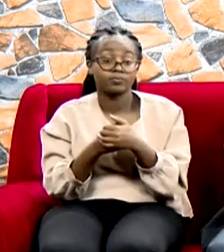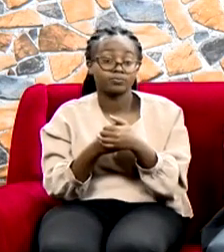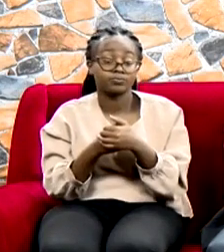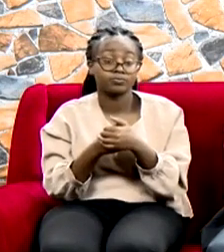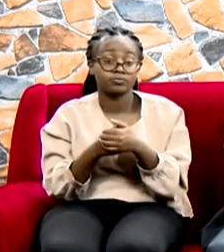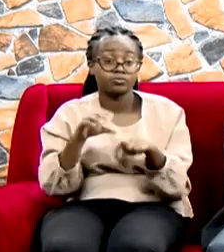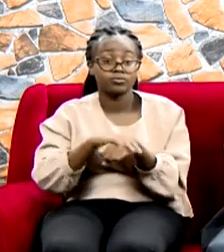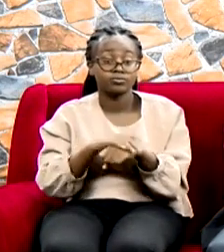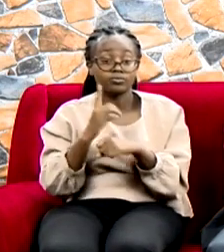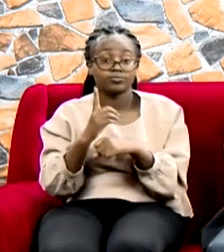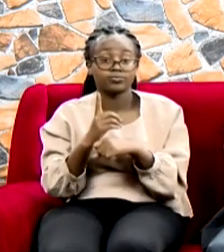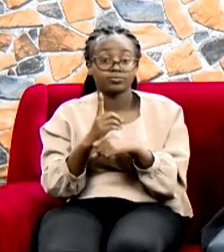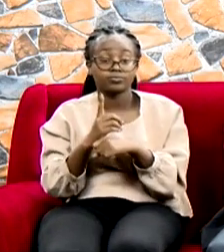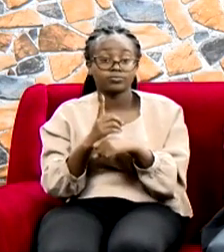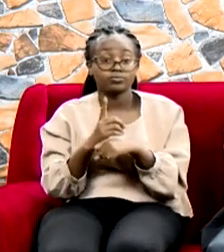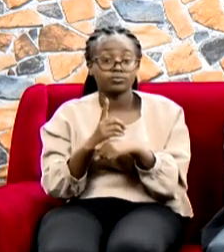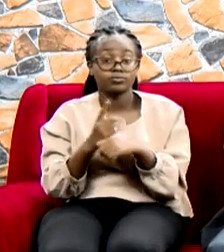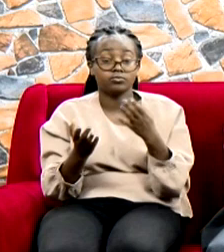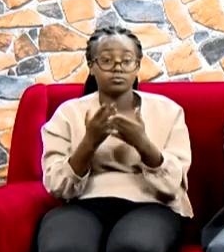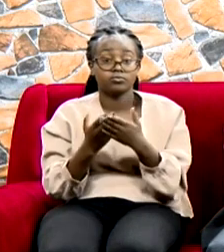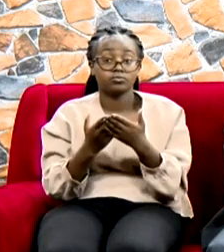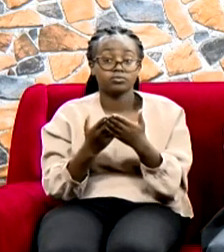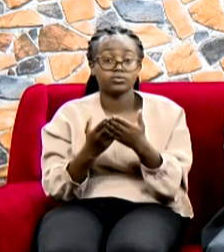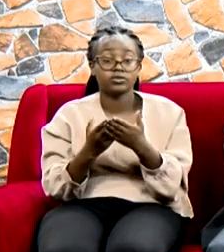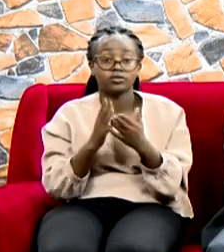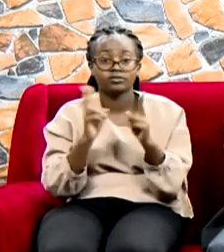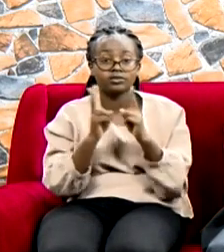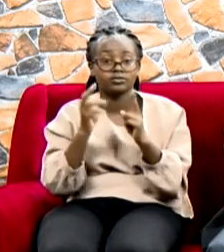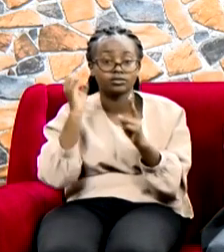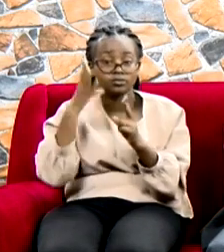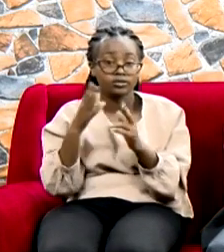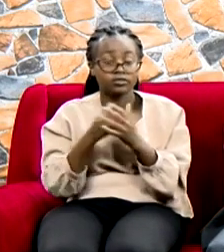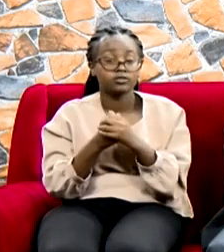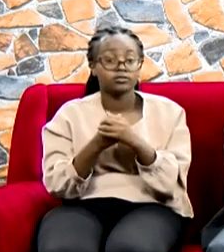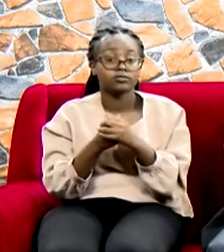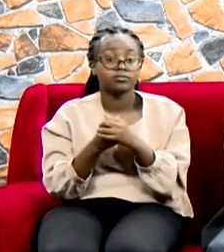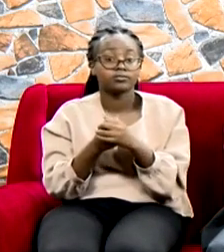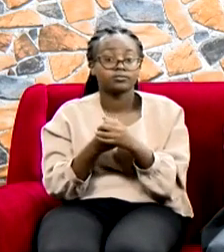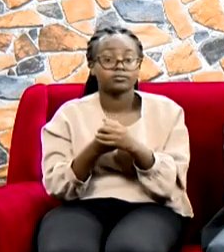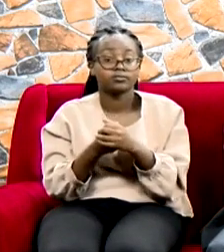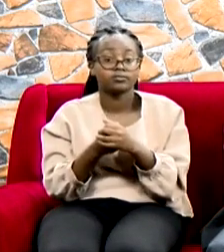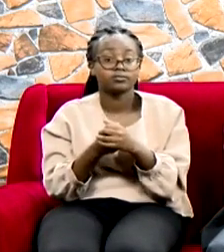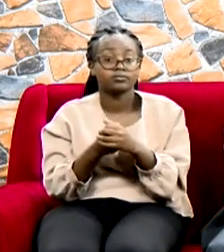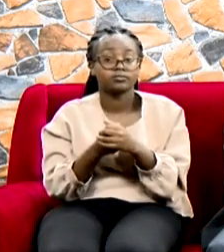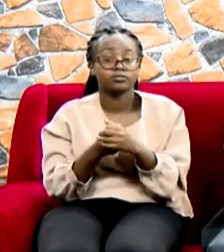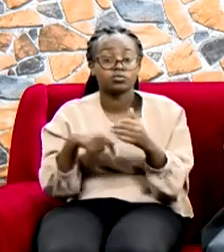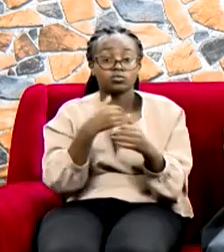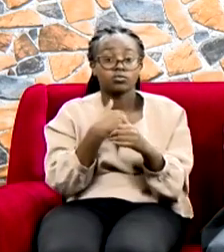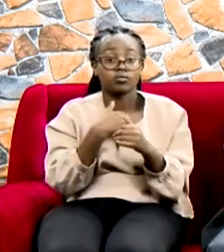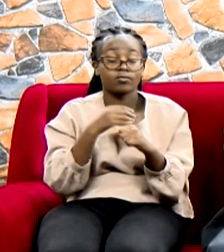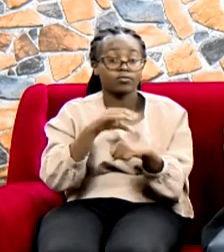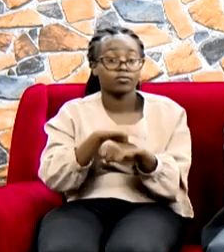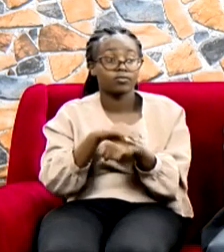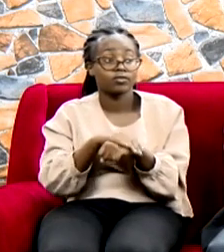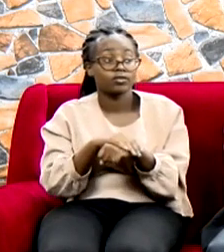trying to find one, trying to get their time, and maybe that's why they're very expensive. Yeah. So at least we have